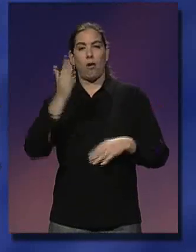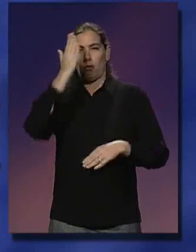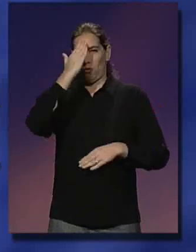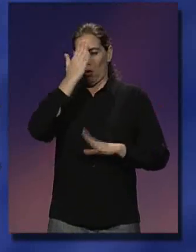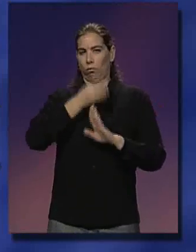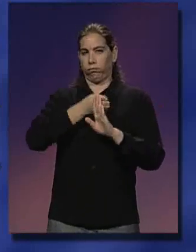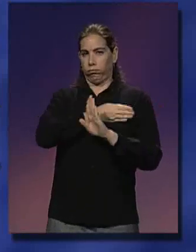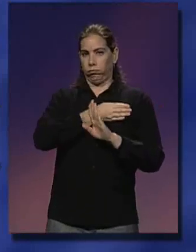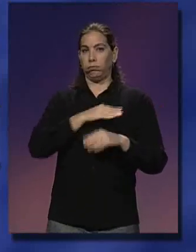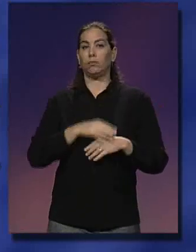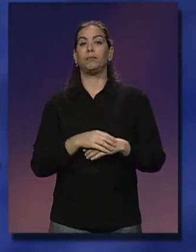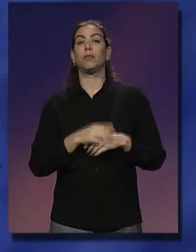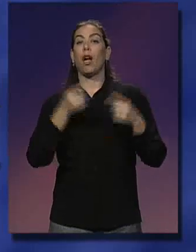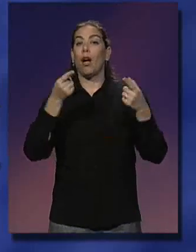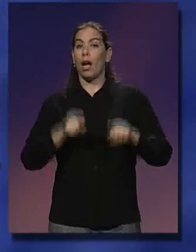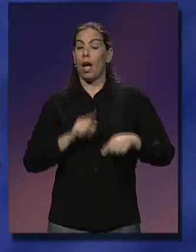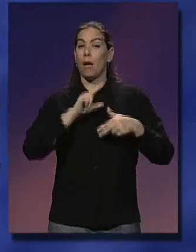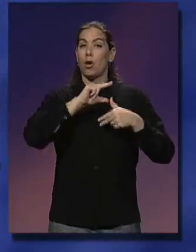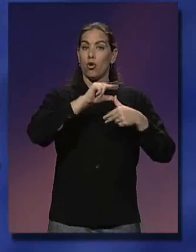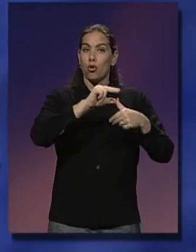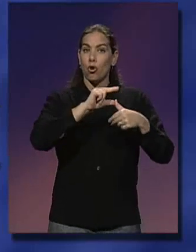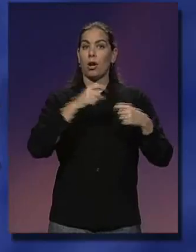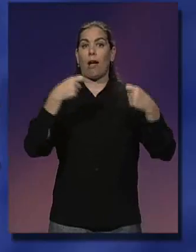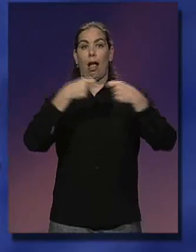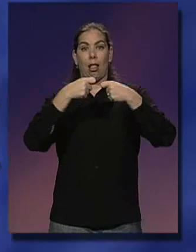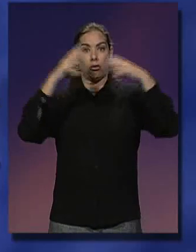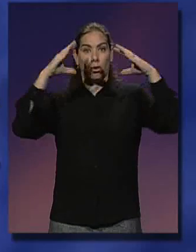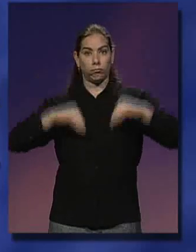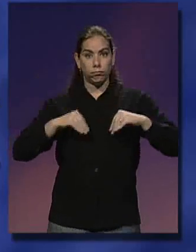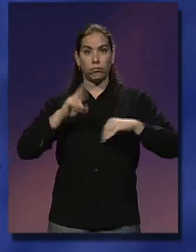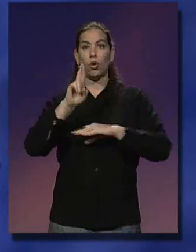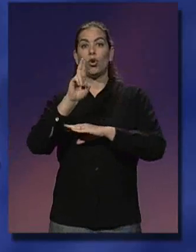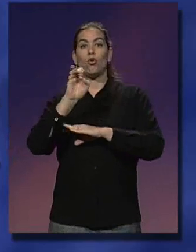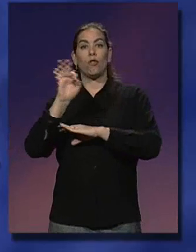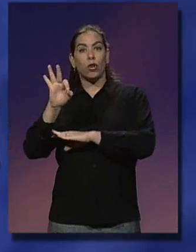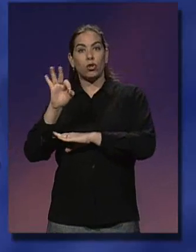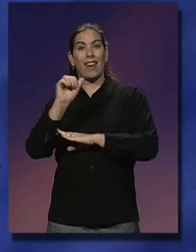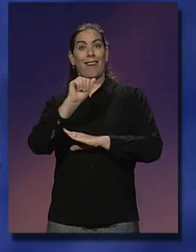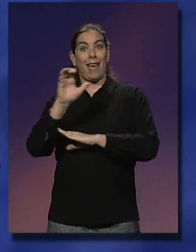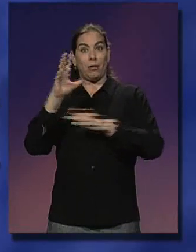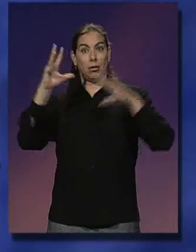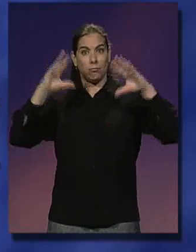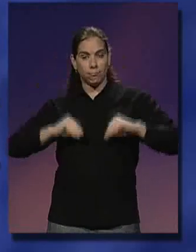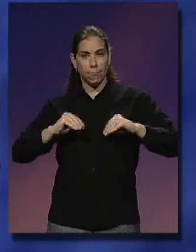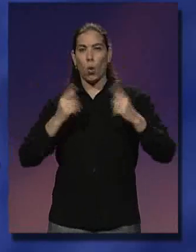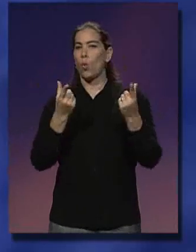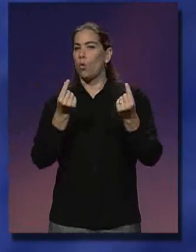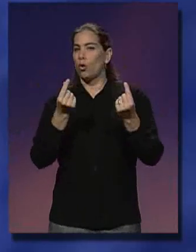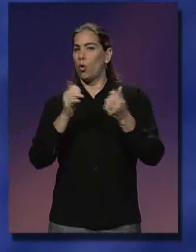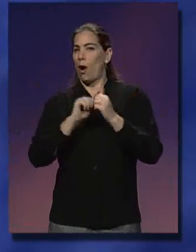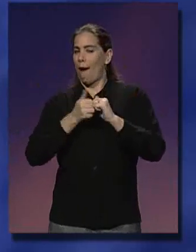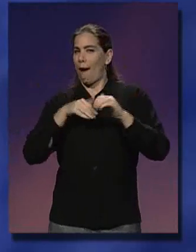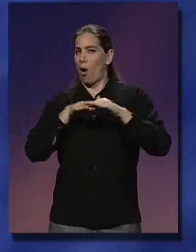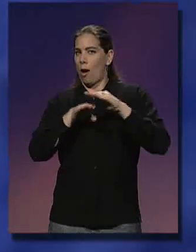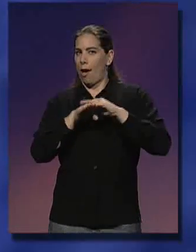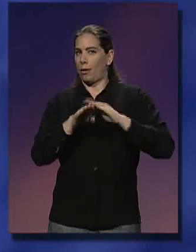hurricane, electric power outages, lack of air conditioning, or refrigeration might affect your access and ability to use